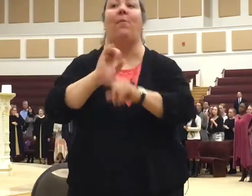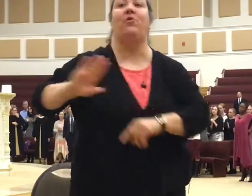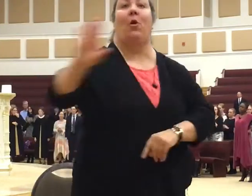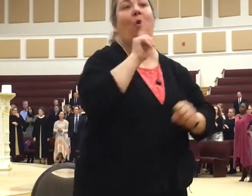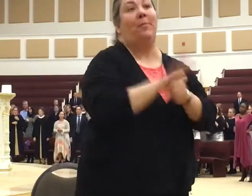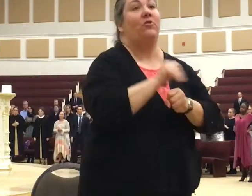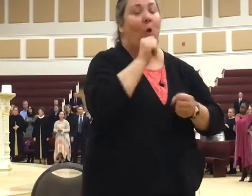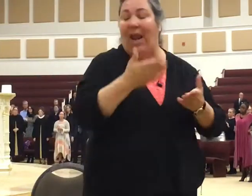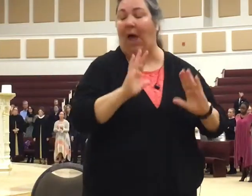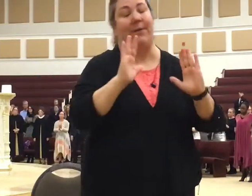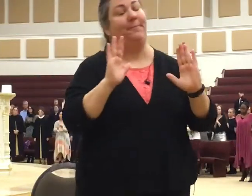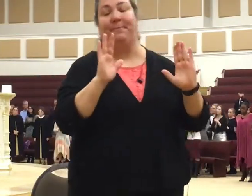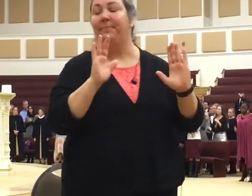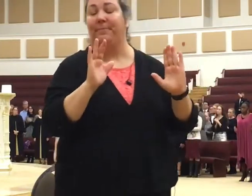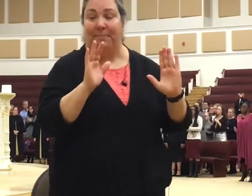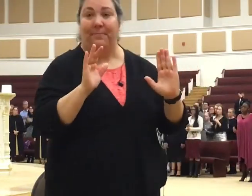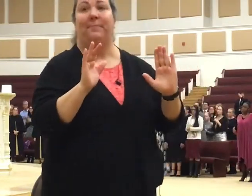promise.